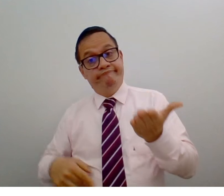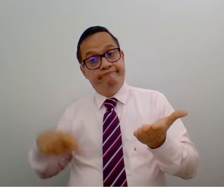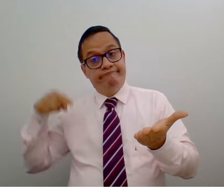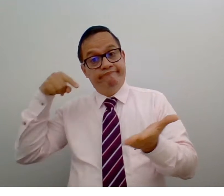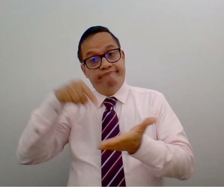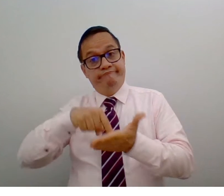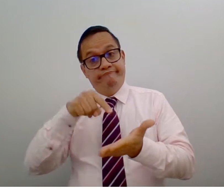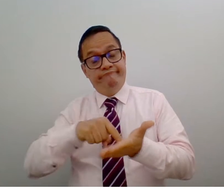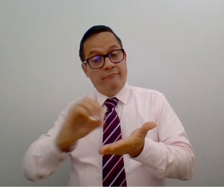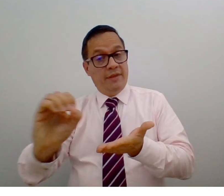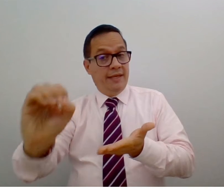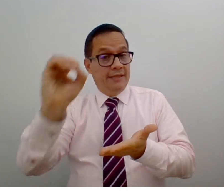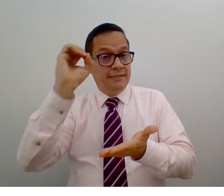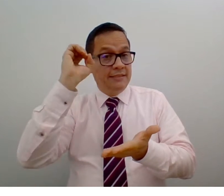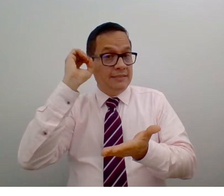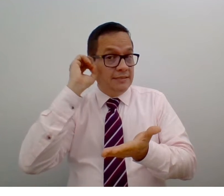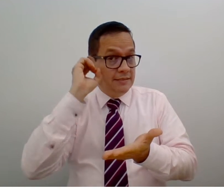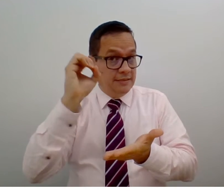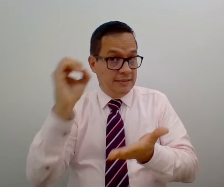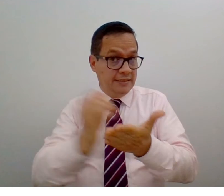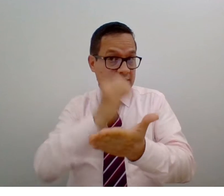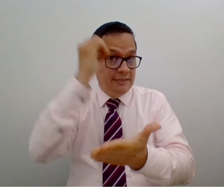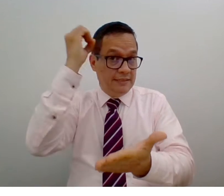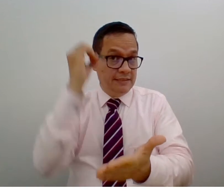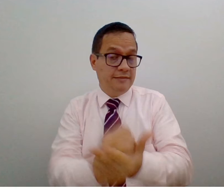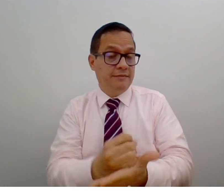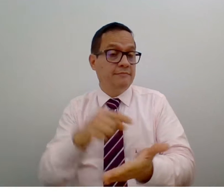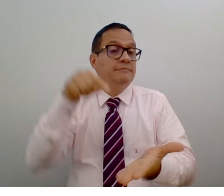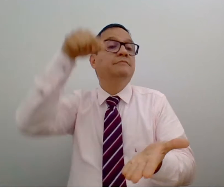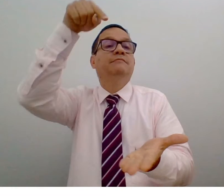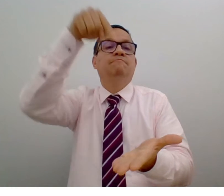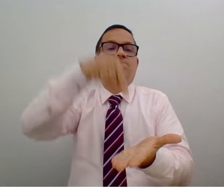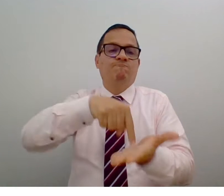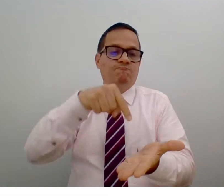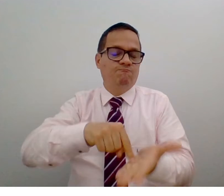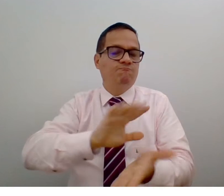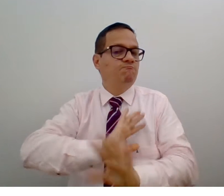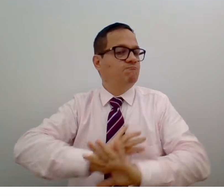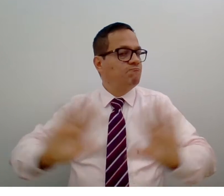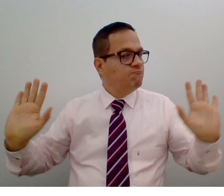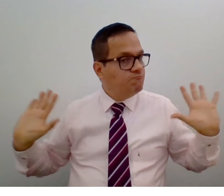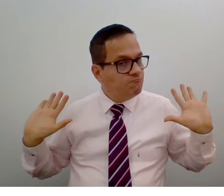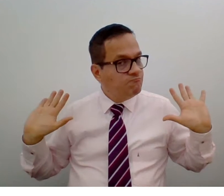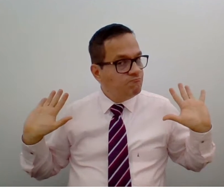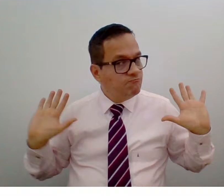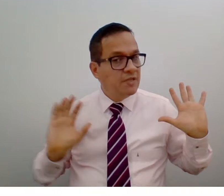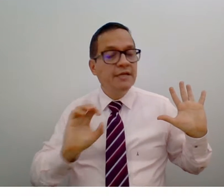the academic work or evaluation, the score obtained will be